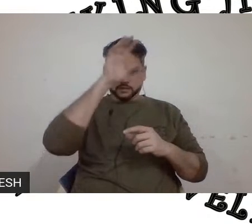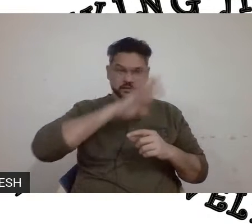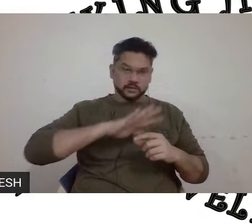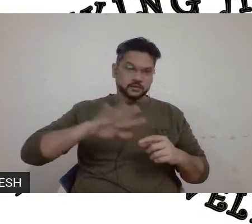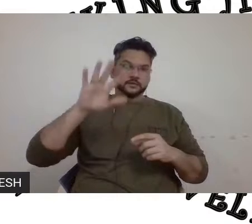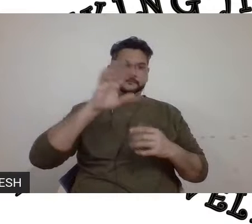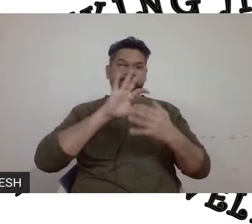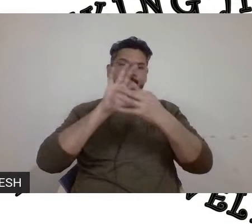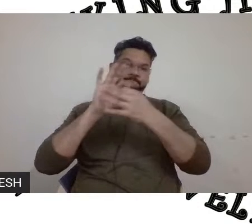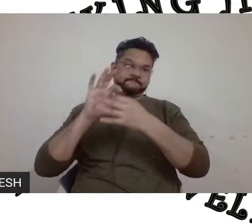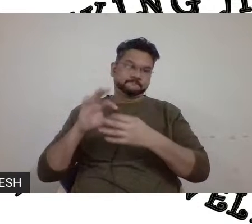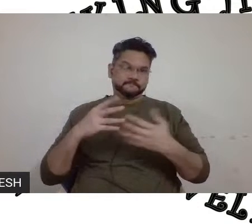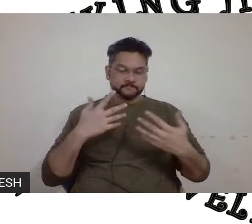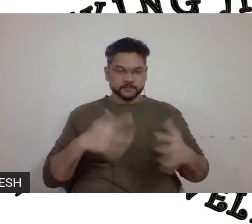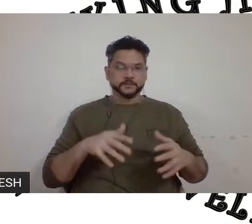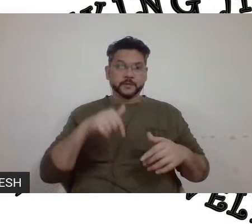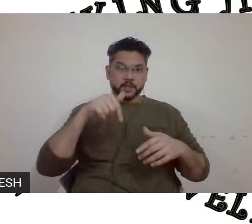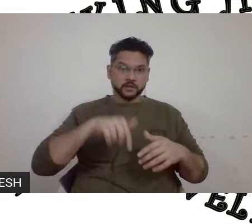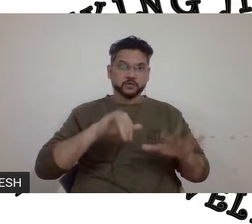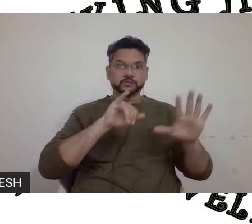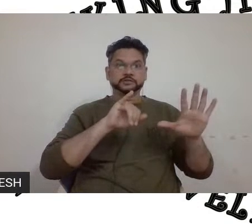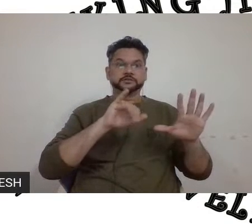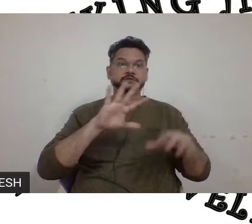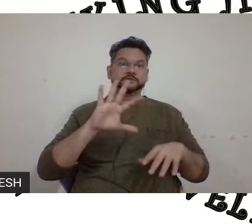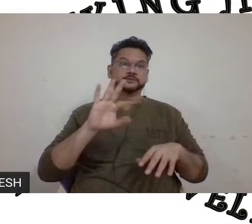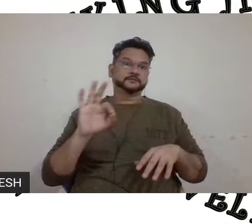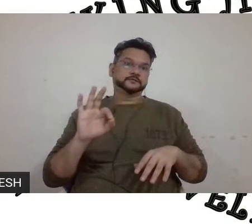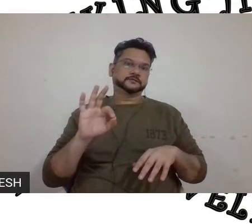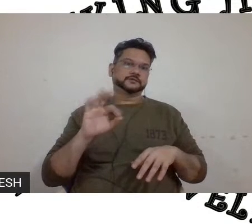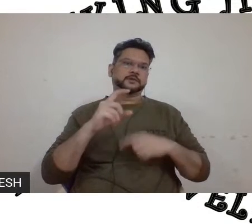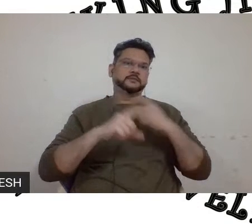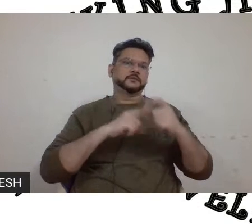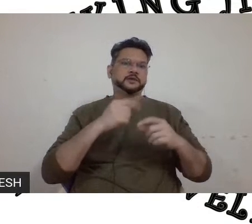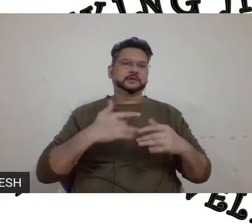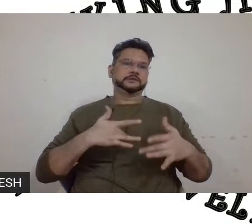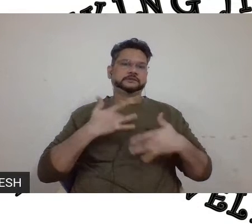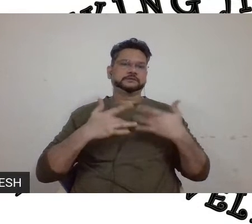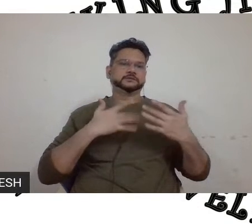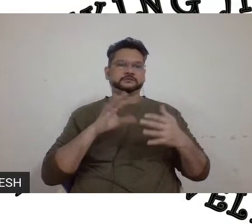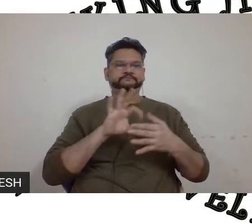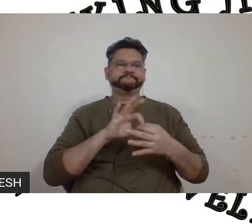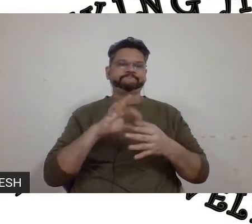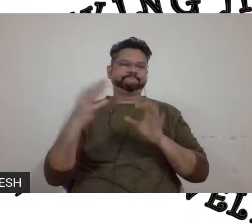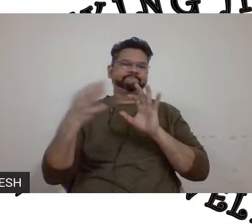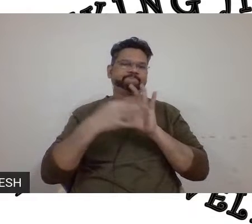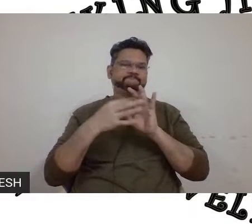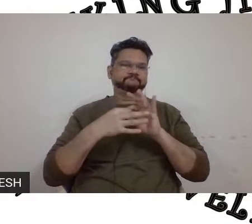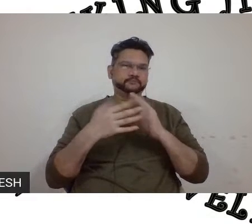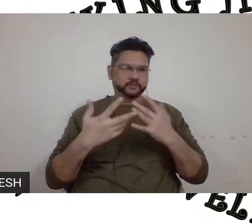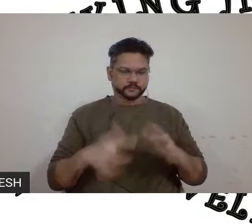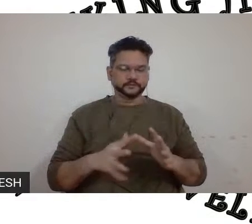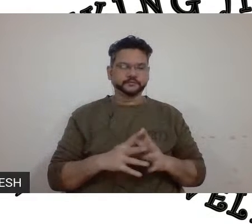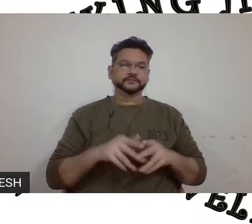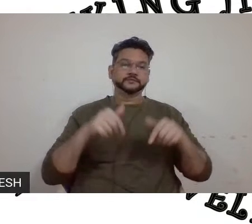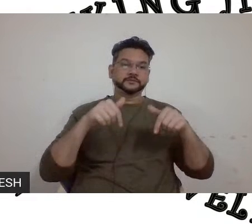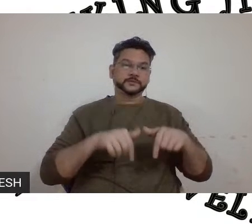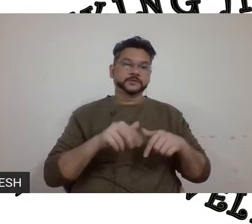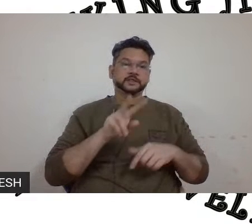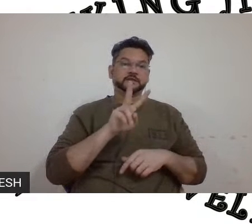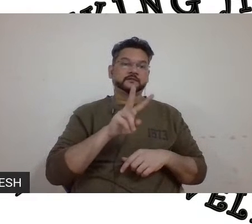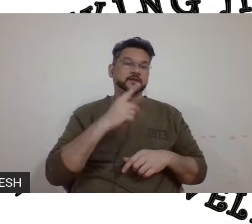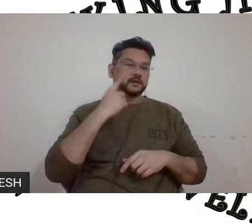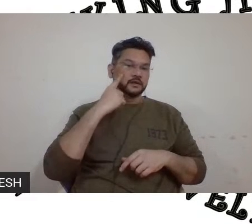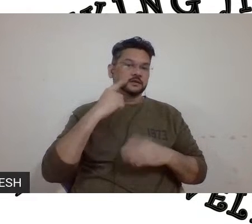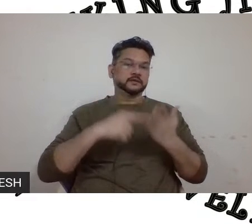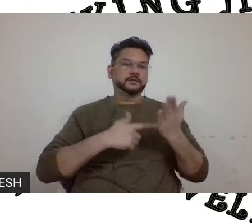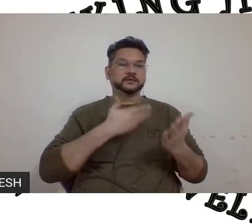odd companies who are interested in hiring throughout the year. We also have a VI training center where we focus on the training of